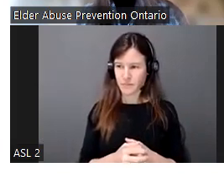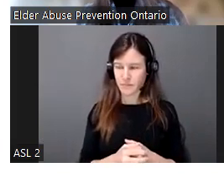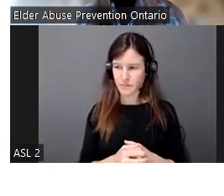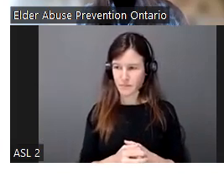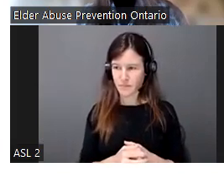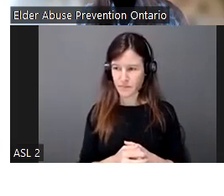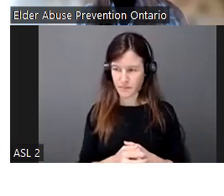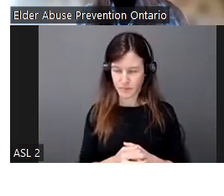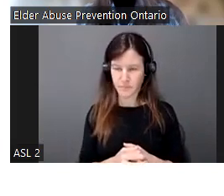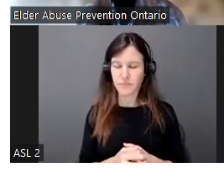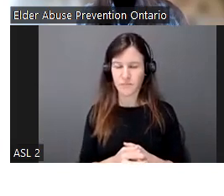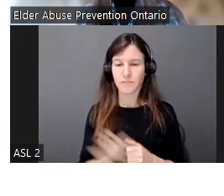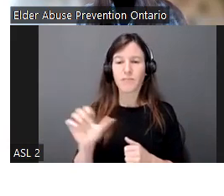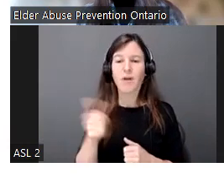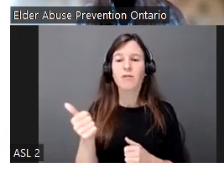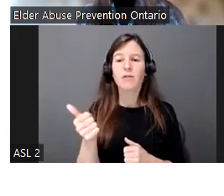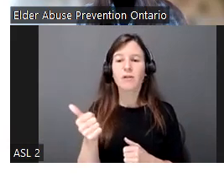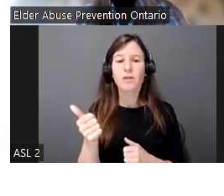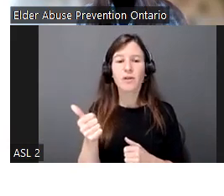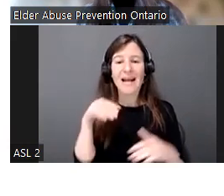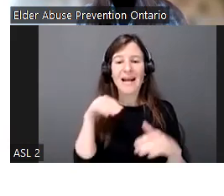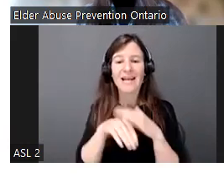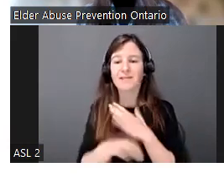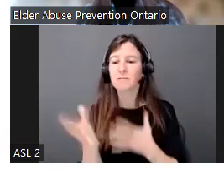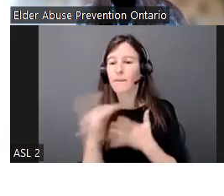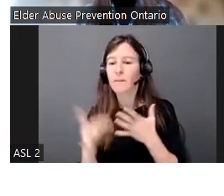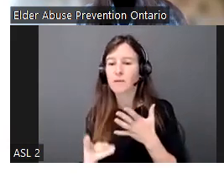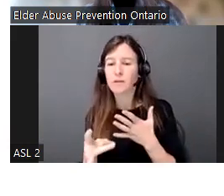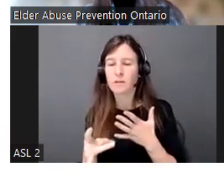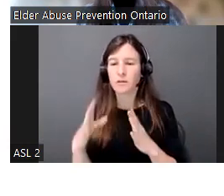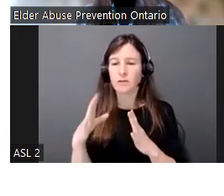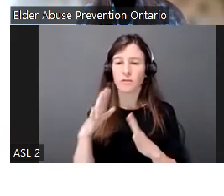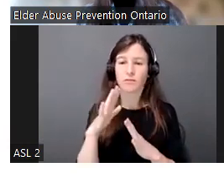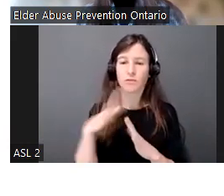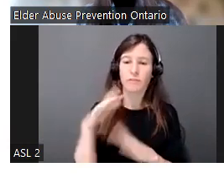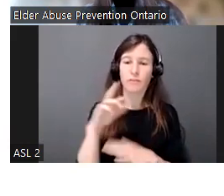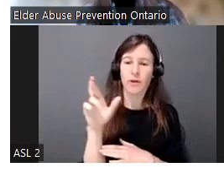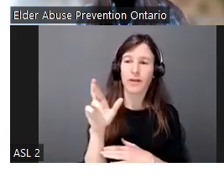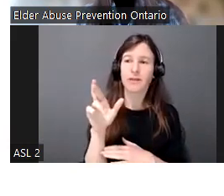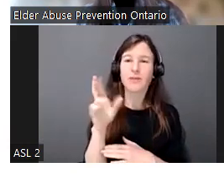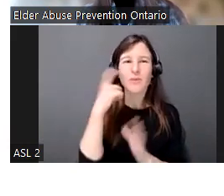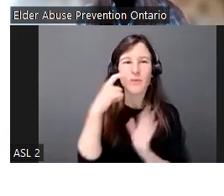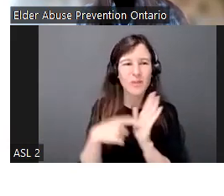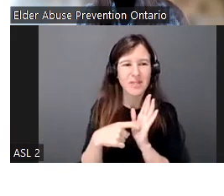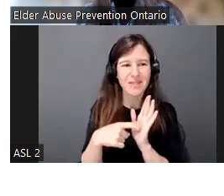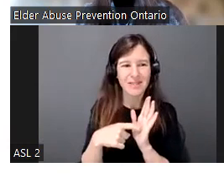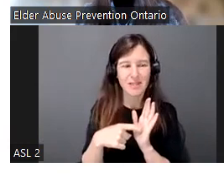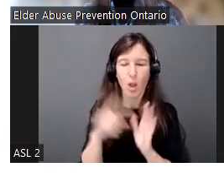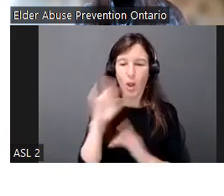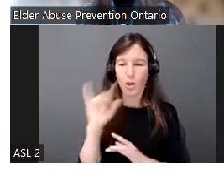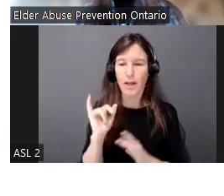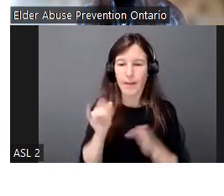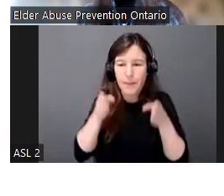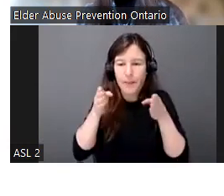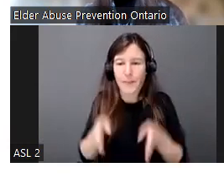Other accessibility features you will see also on the top right-hand screen. You'll see a little man here. If you click